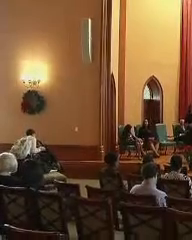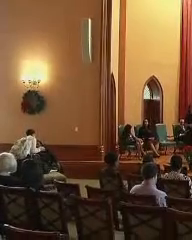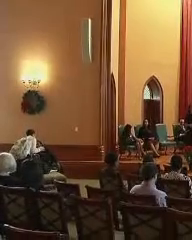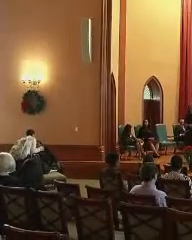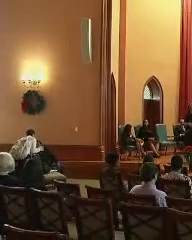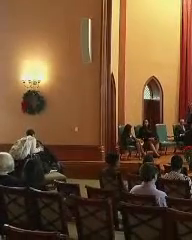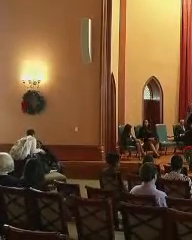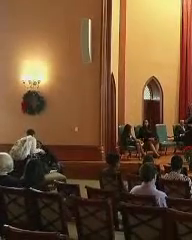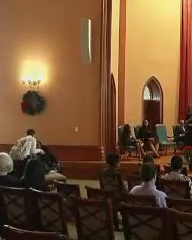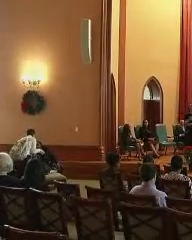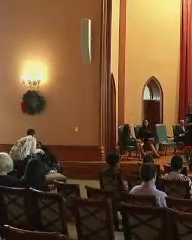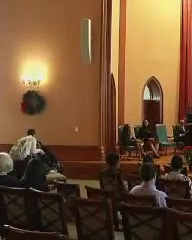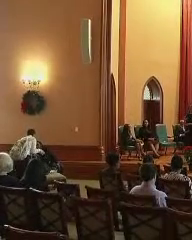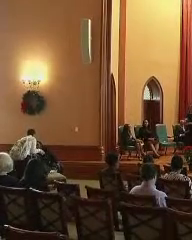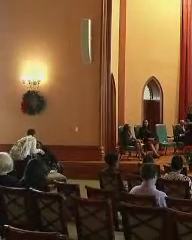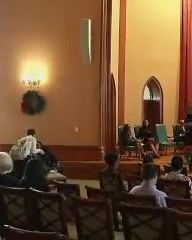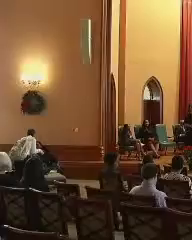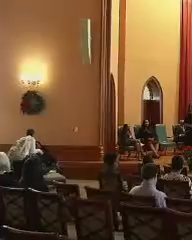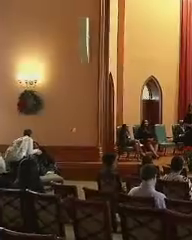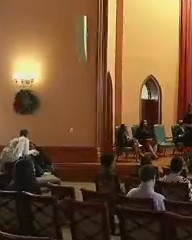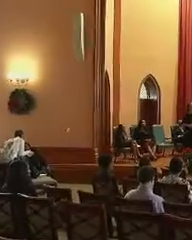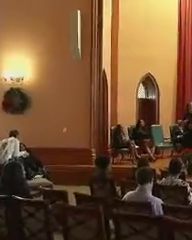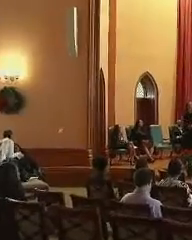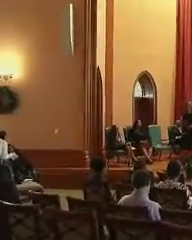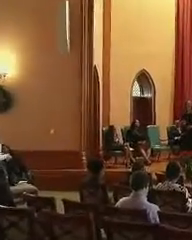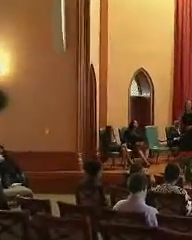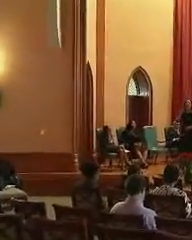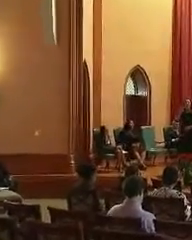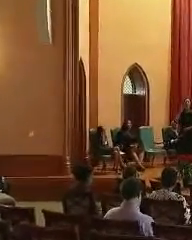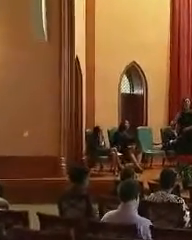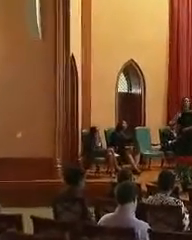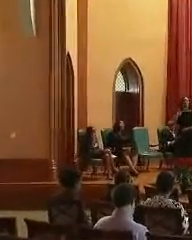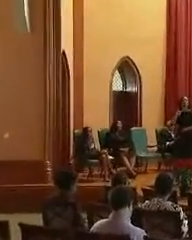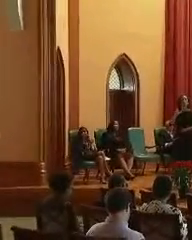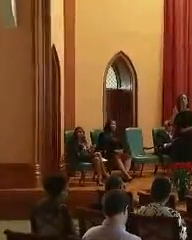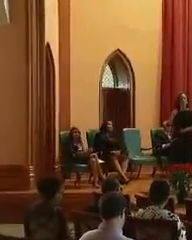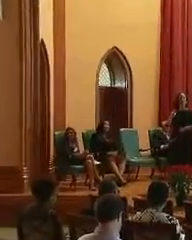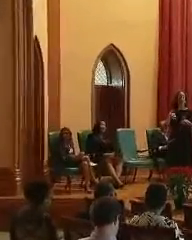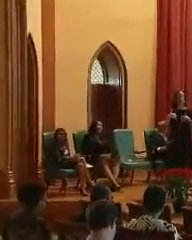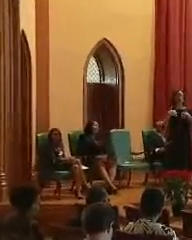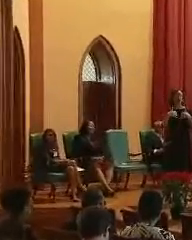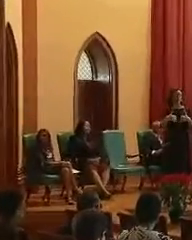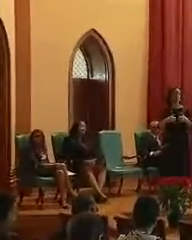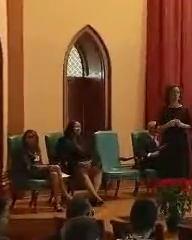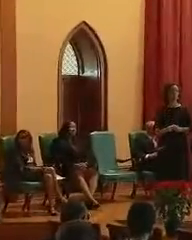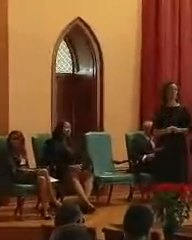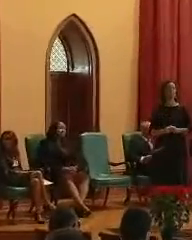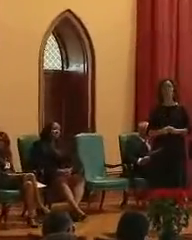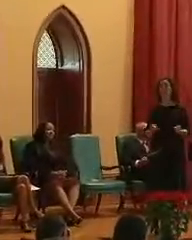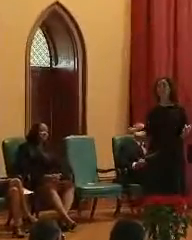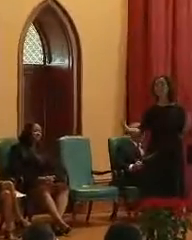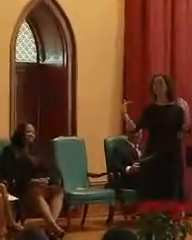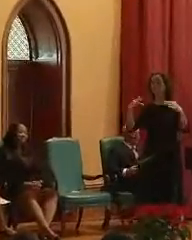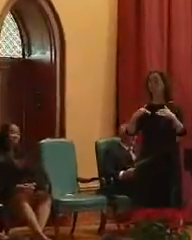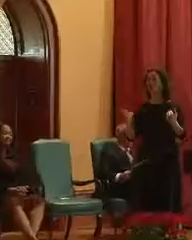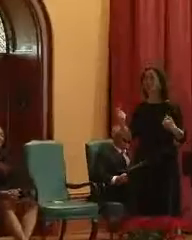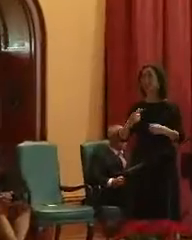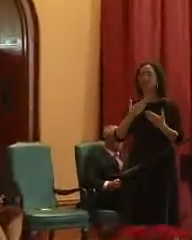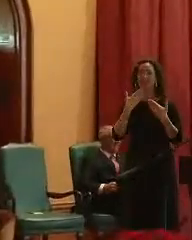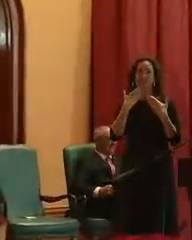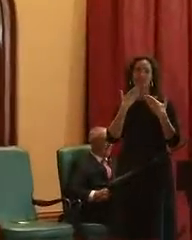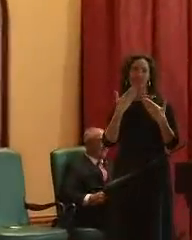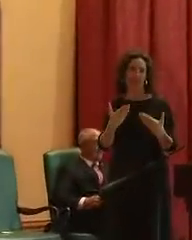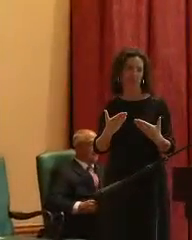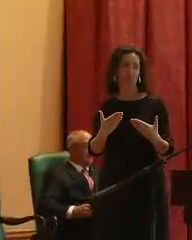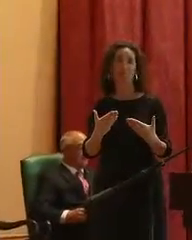Good afternoon. Welcome to the Gold Awards. Thank you for being here today to honor many